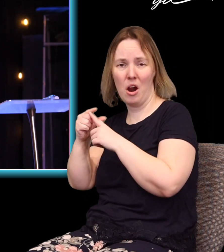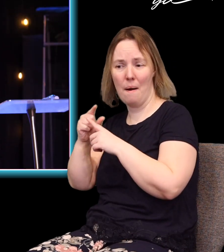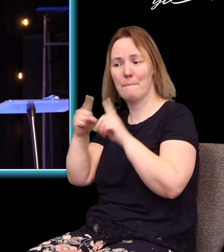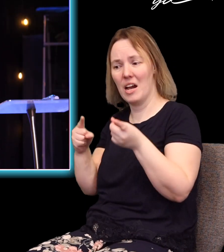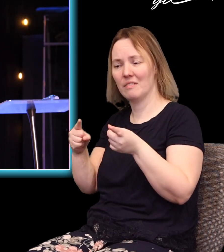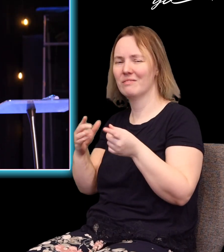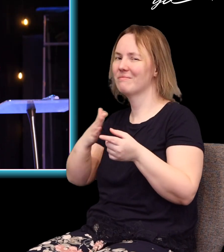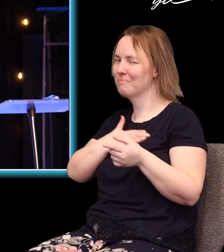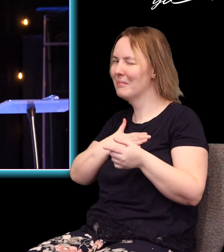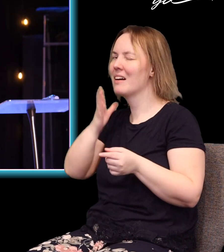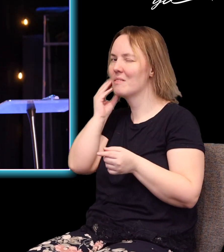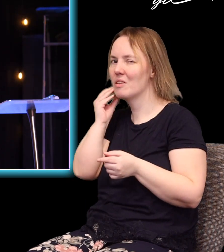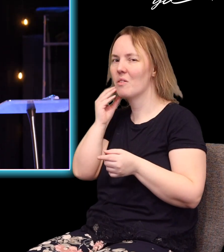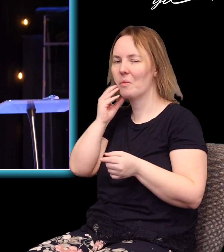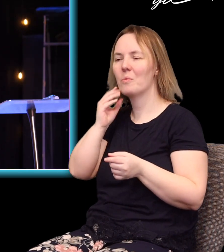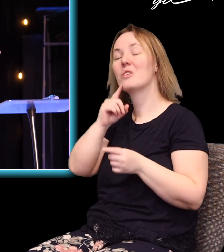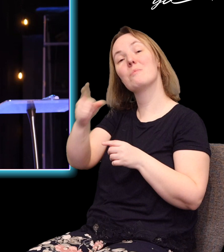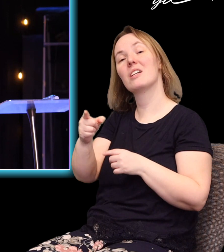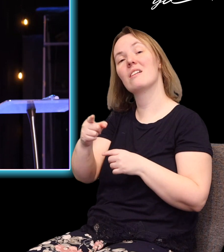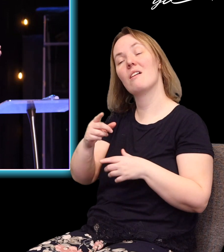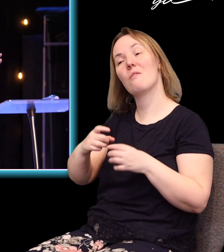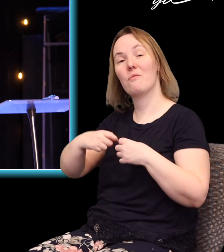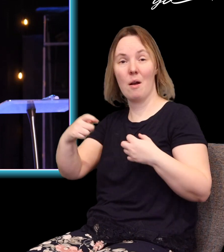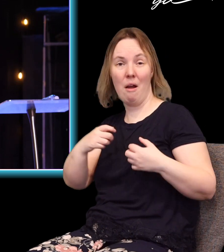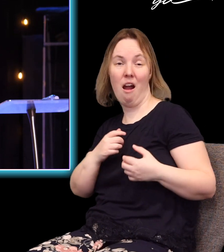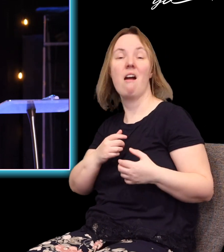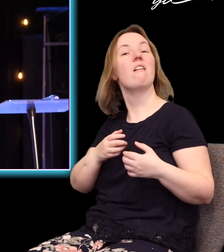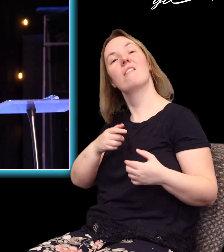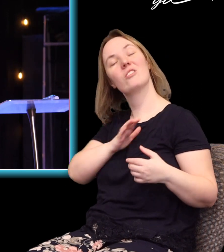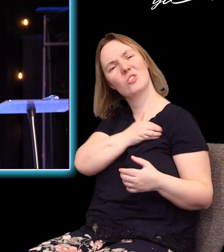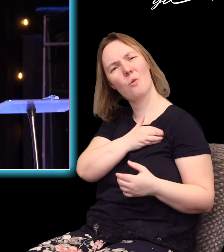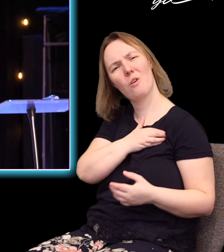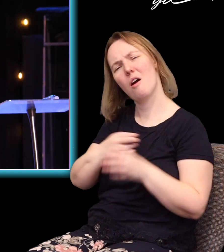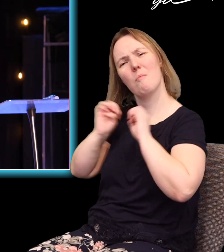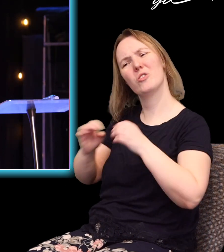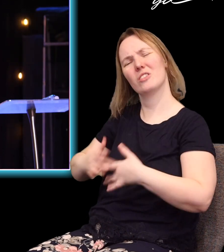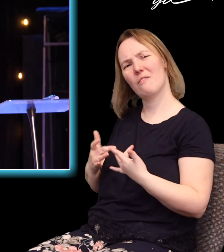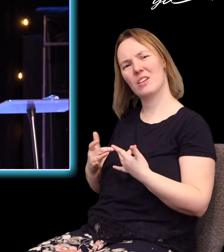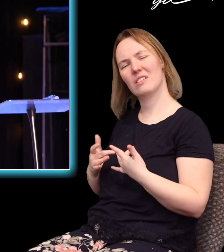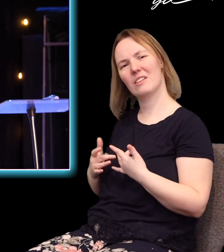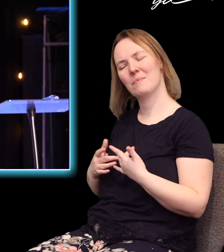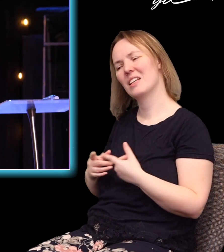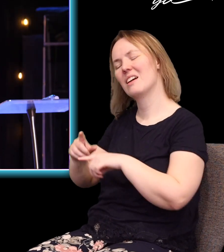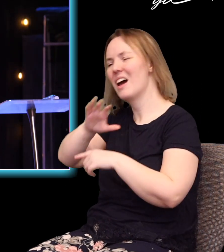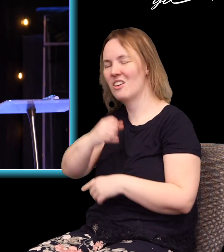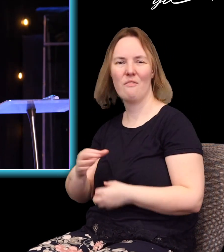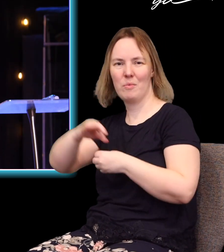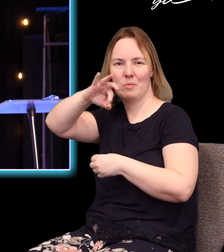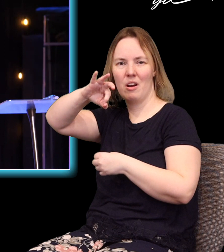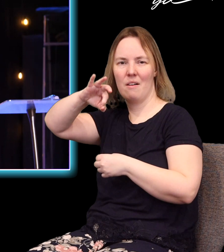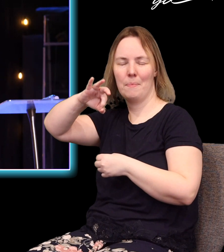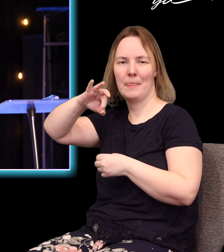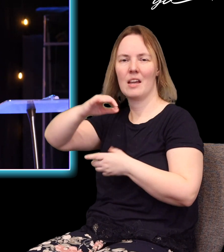doing is we're speaking out of our soul. We're speaking out of our emotions, our feelings, rather than out of our spirit. Our spirit is the only part of